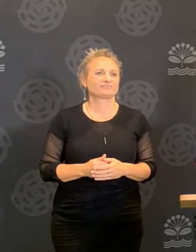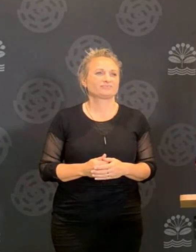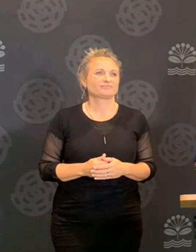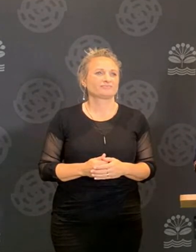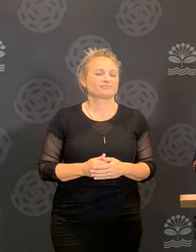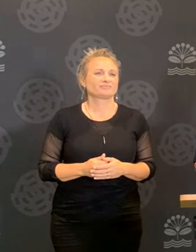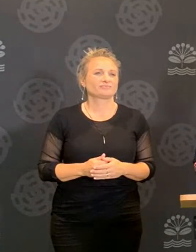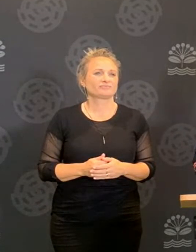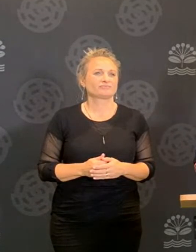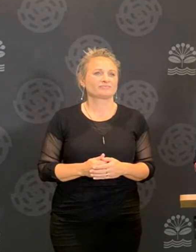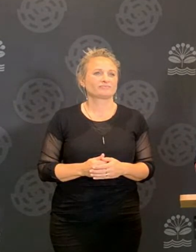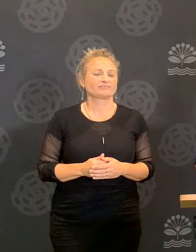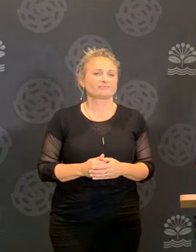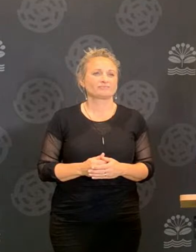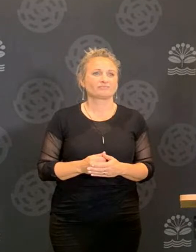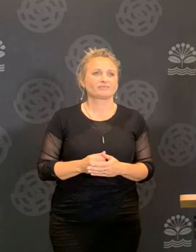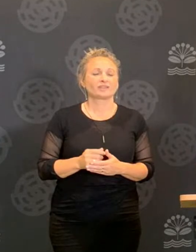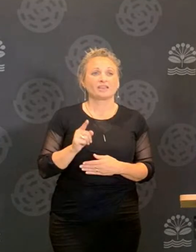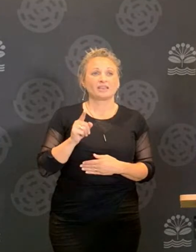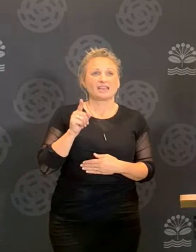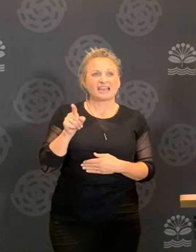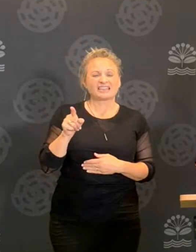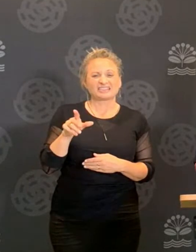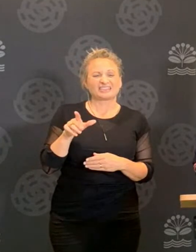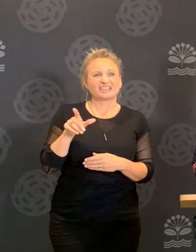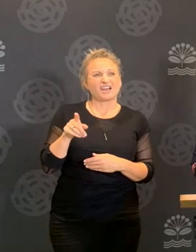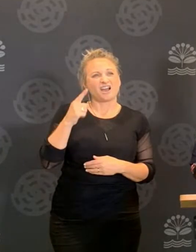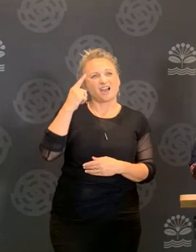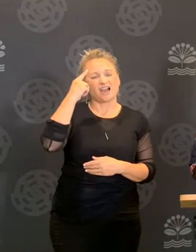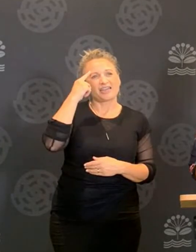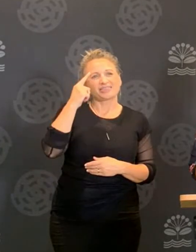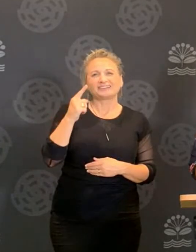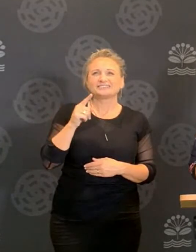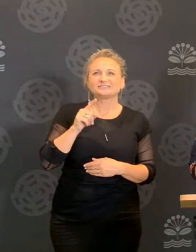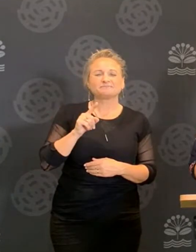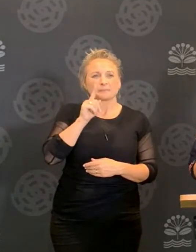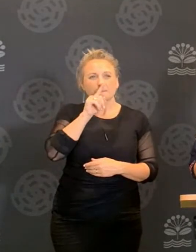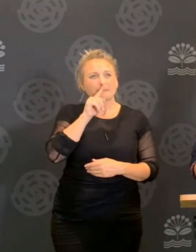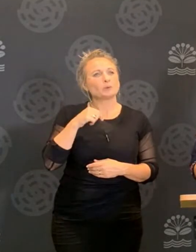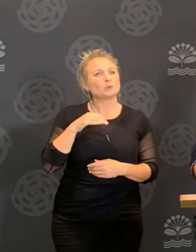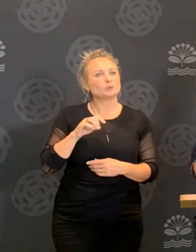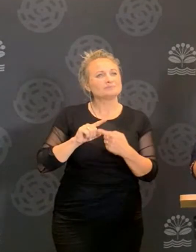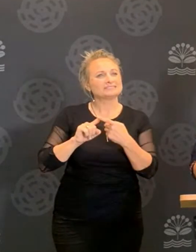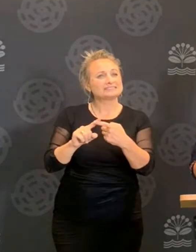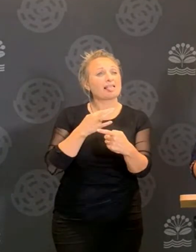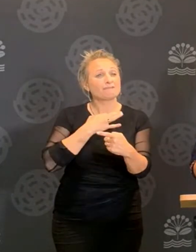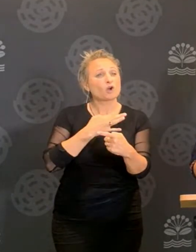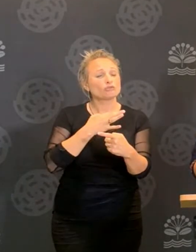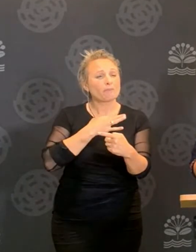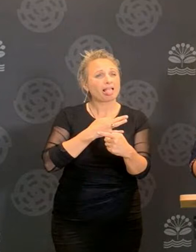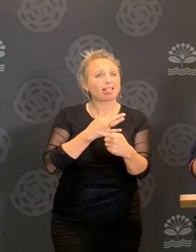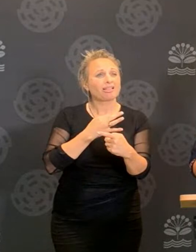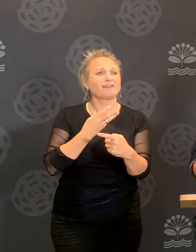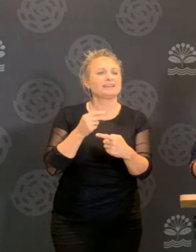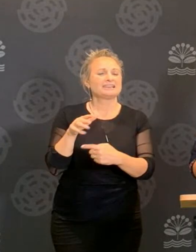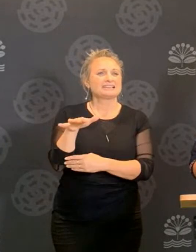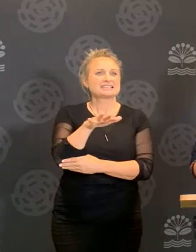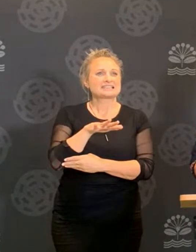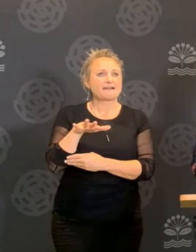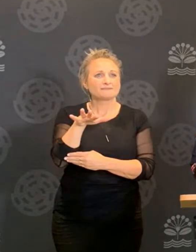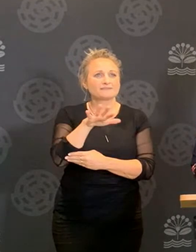accommodation. Again, that situation is a little bit fluid. I think I spoke about this yesterday. Sometimes we still have families